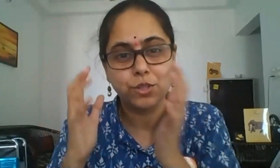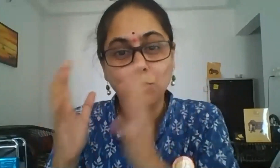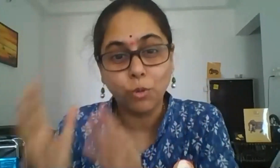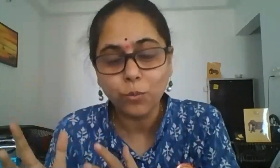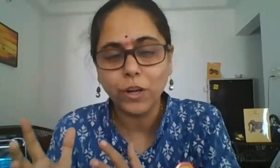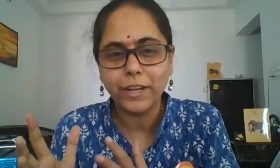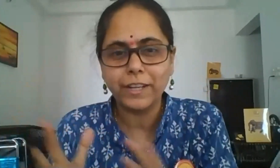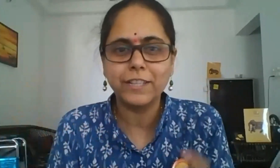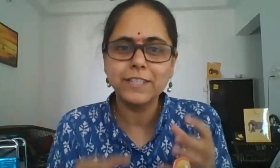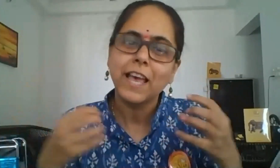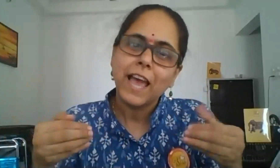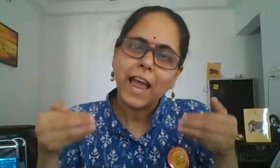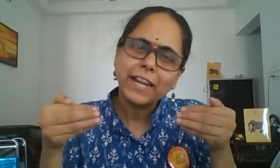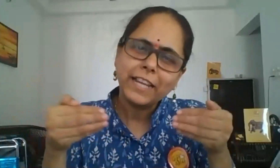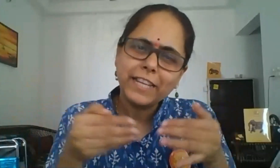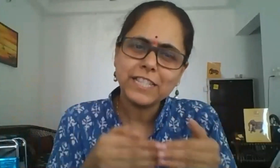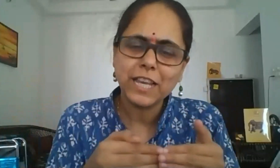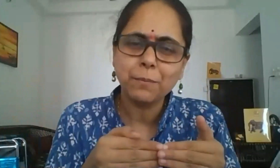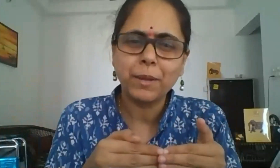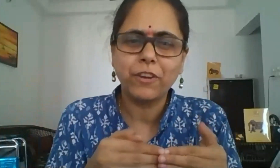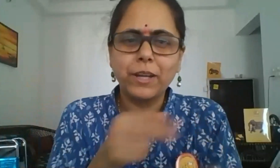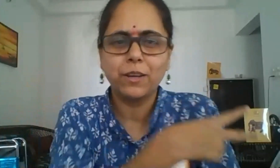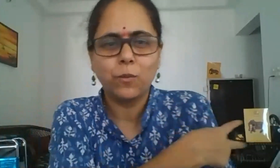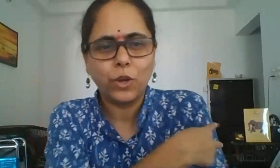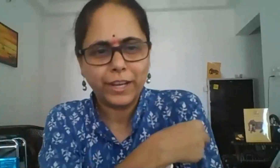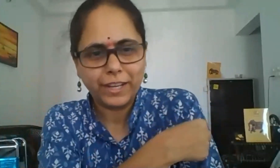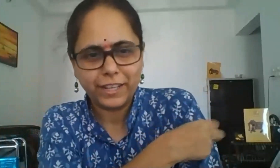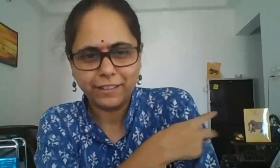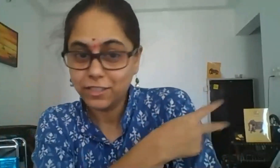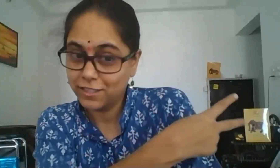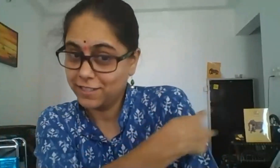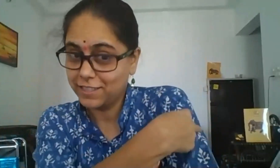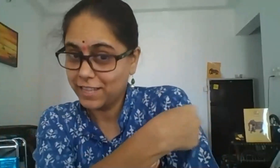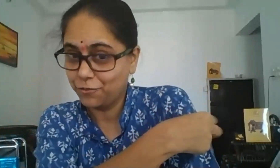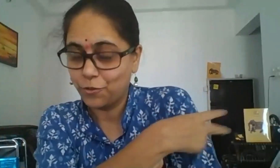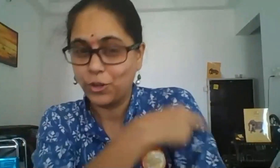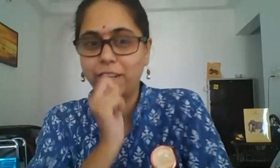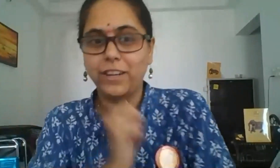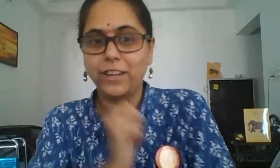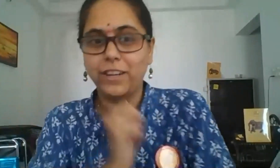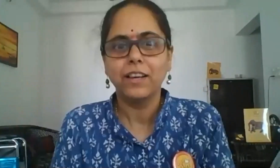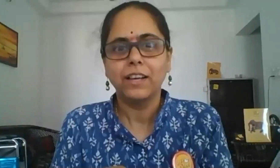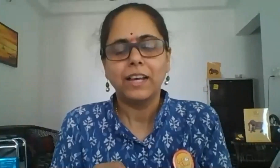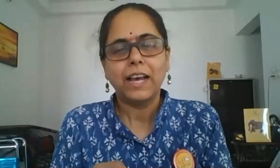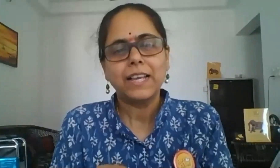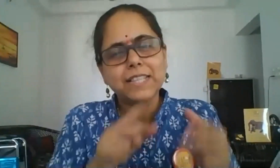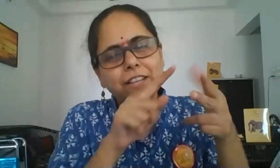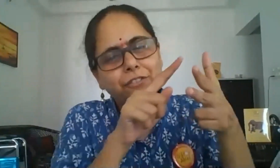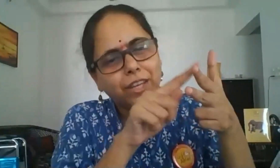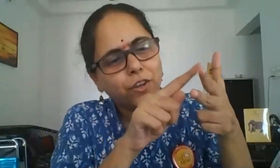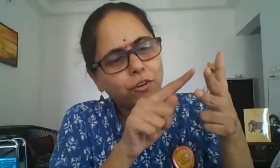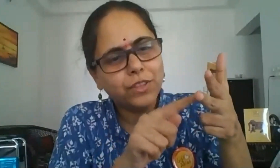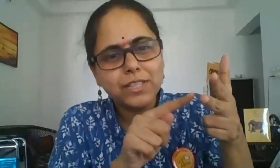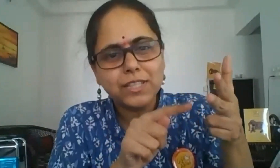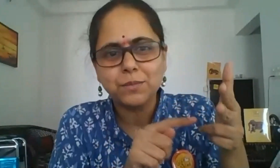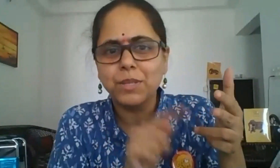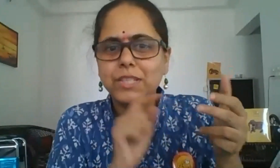more volunteers. And each time I met a volunteer, this is sign for volunteer, I said, if any of this is